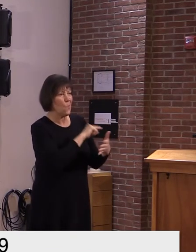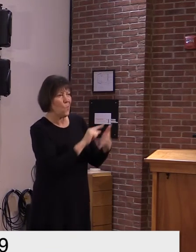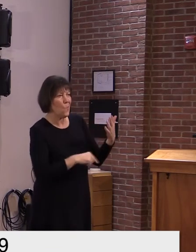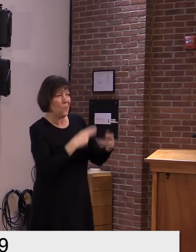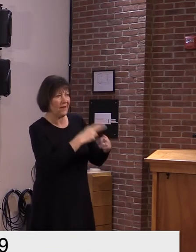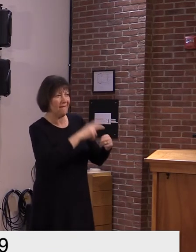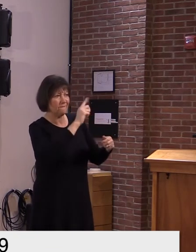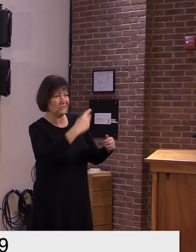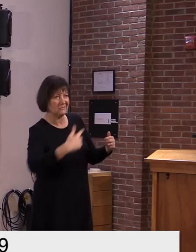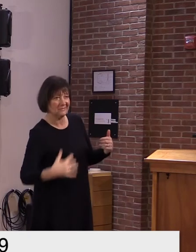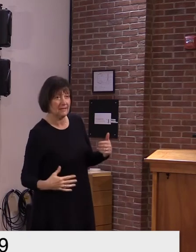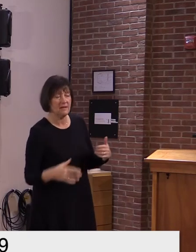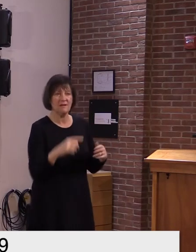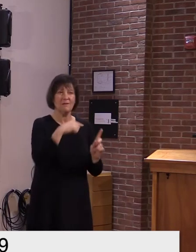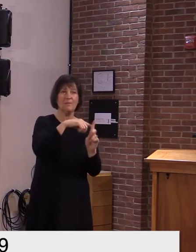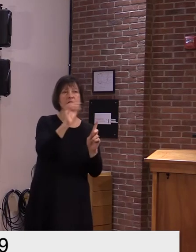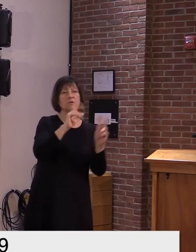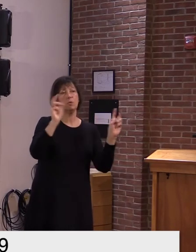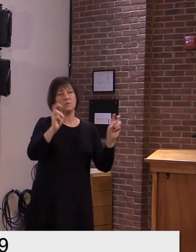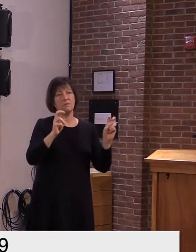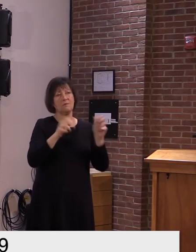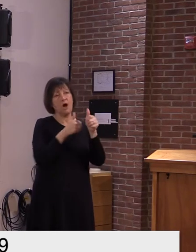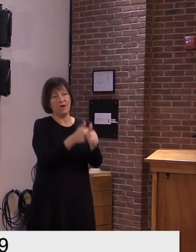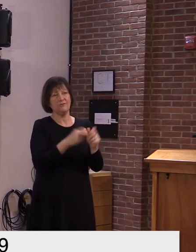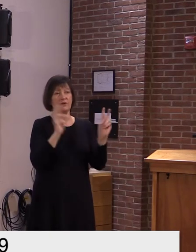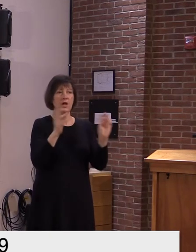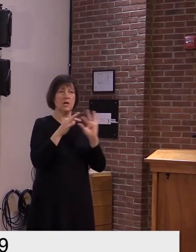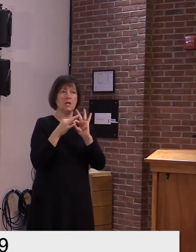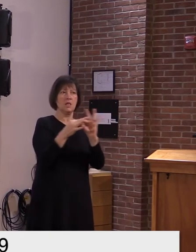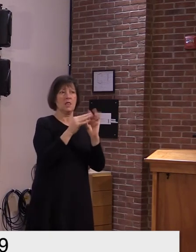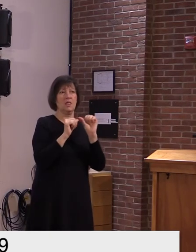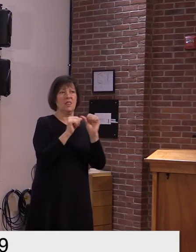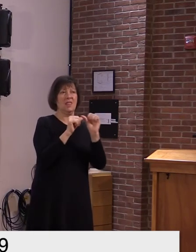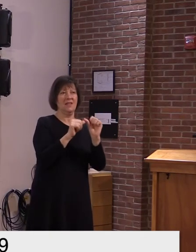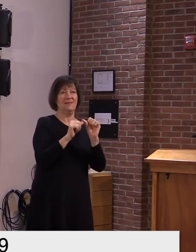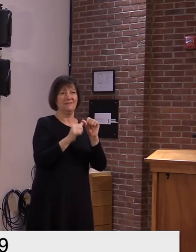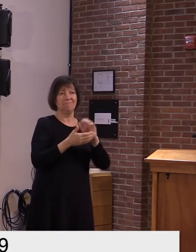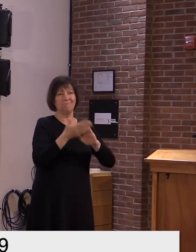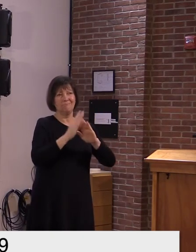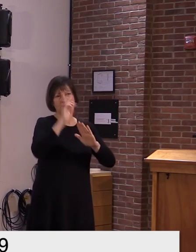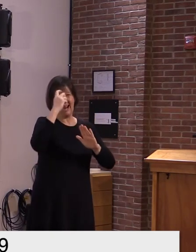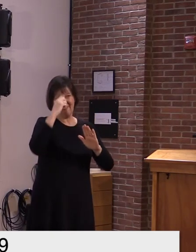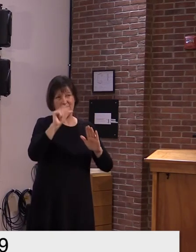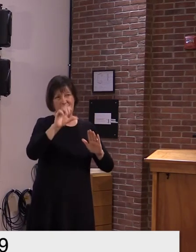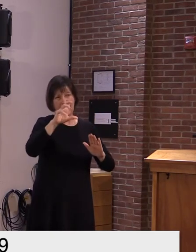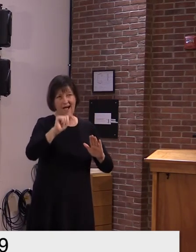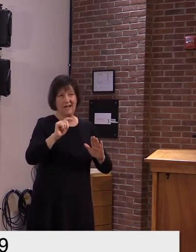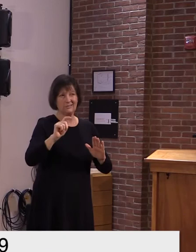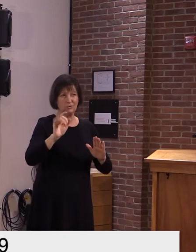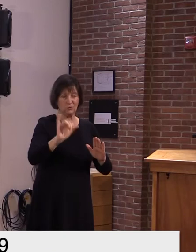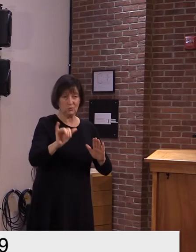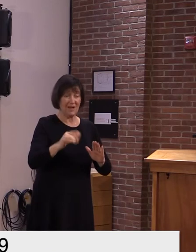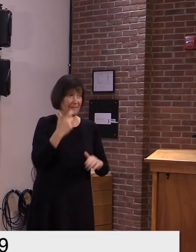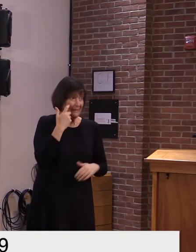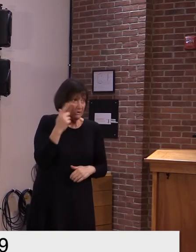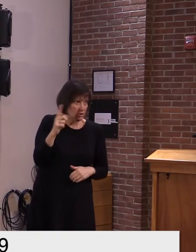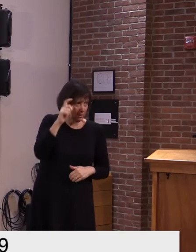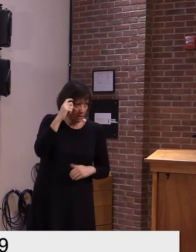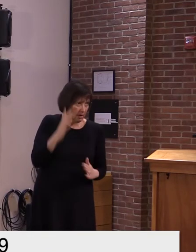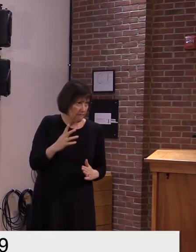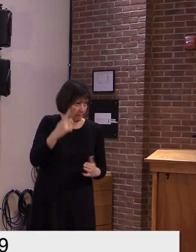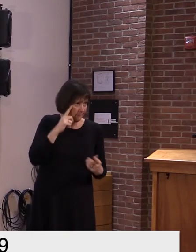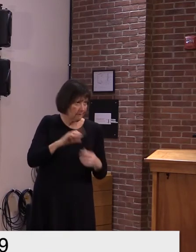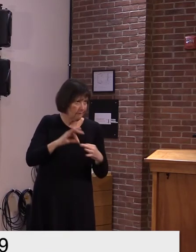the Continuity of Government Act. And there's two issues, actually three issues. One is what the governor was just talking about and